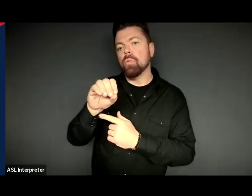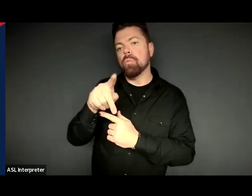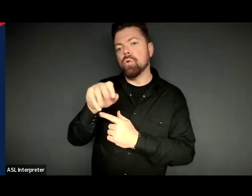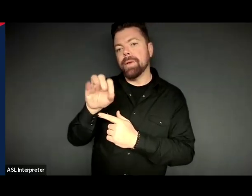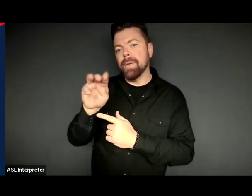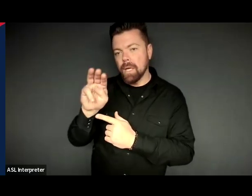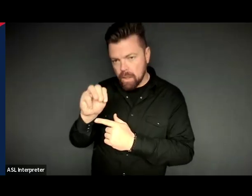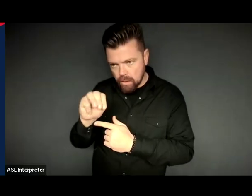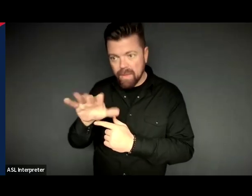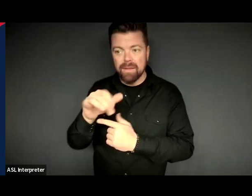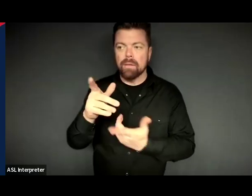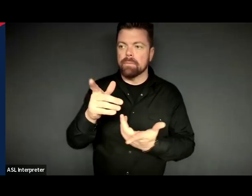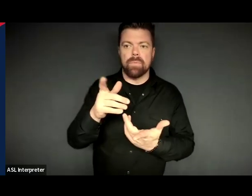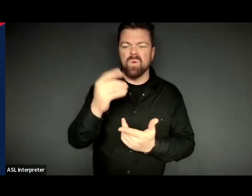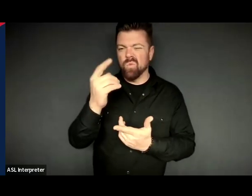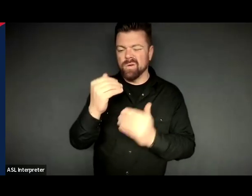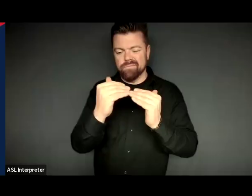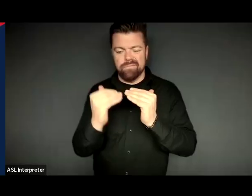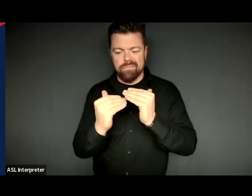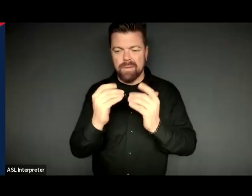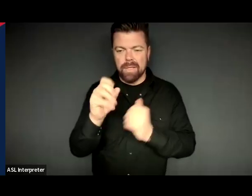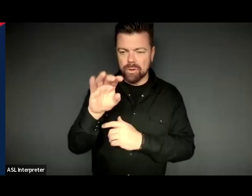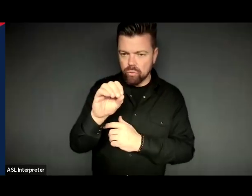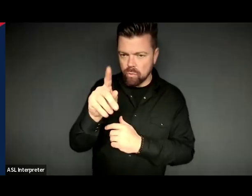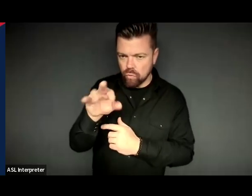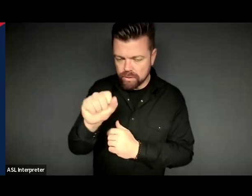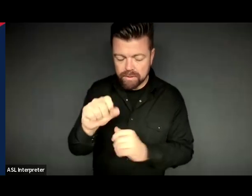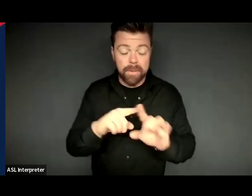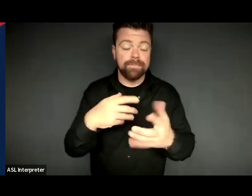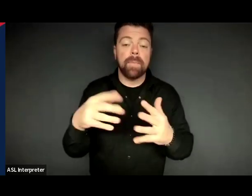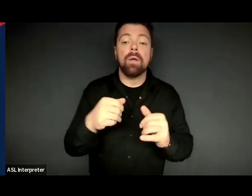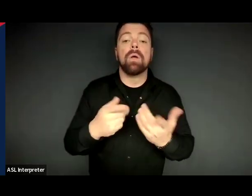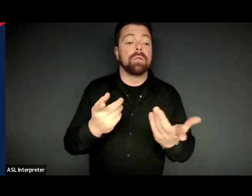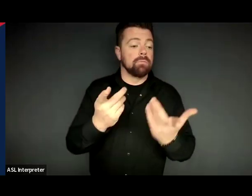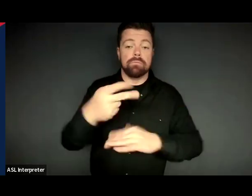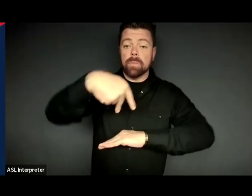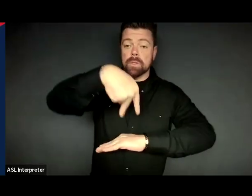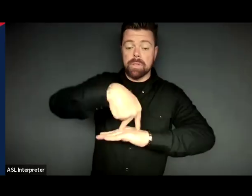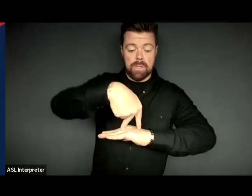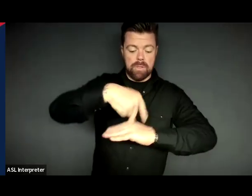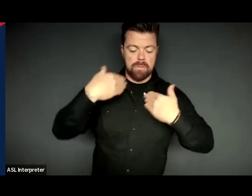demineralizing. You want to be able to stand because that puts your body weight through your bones.